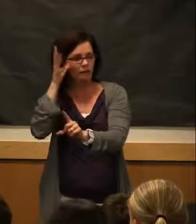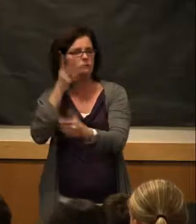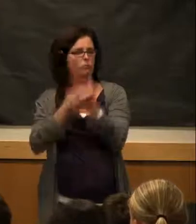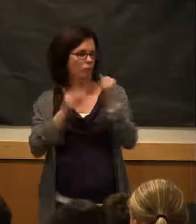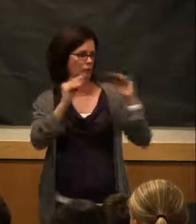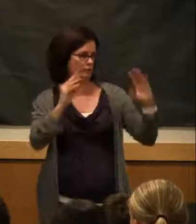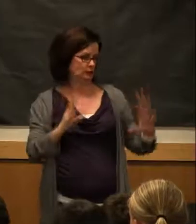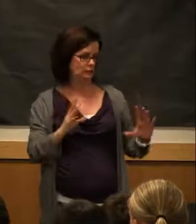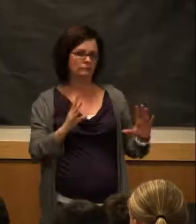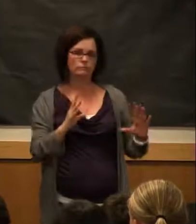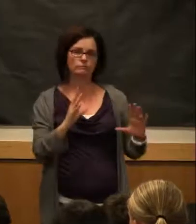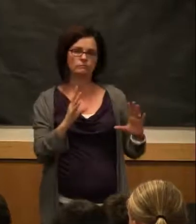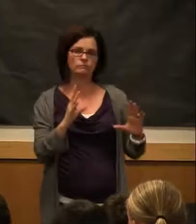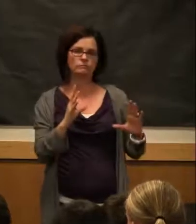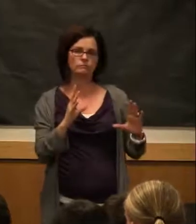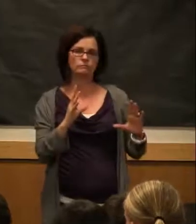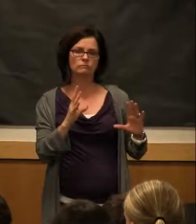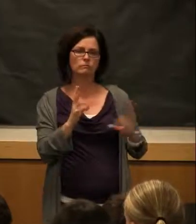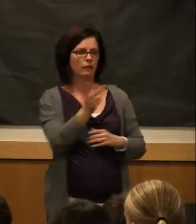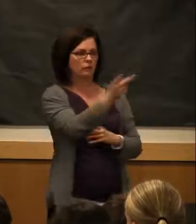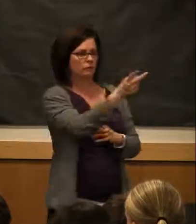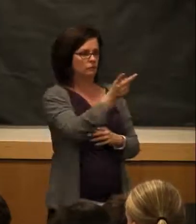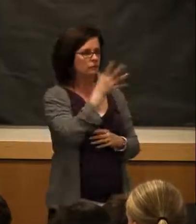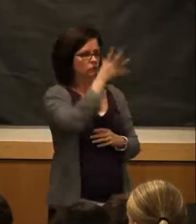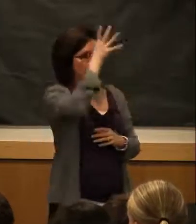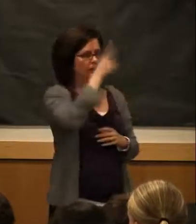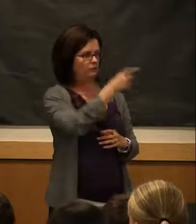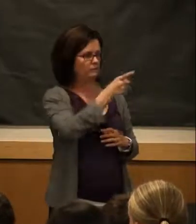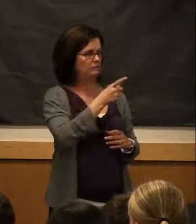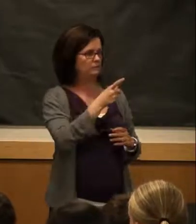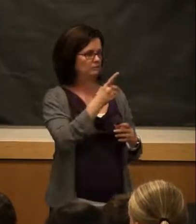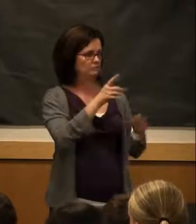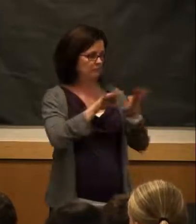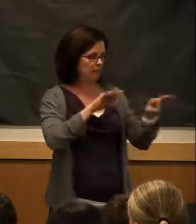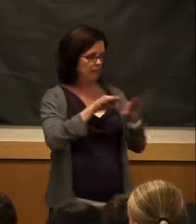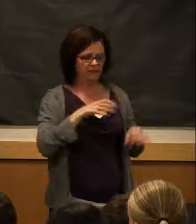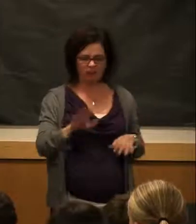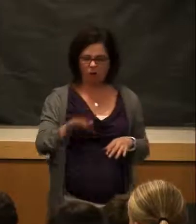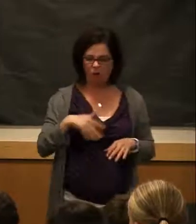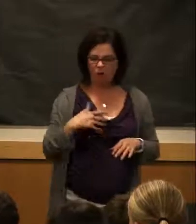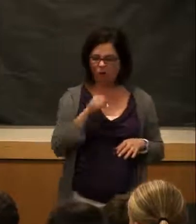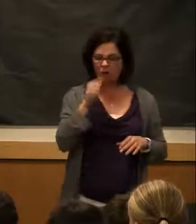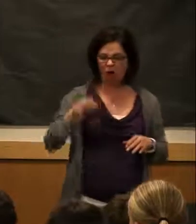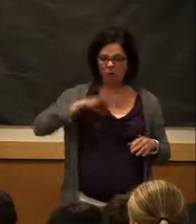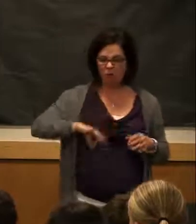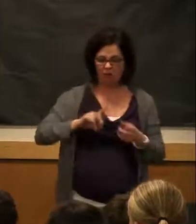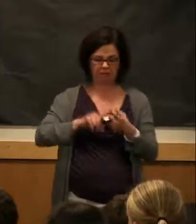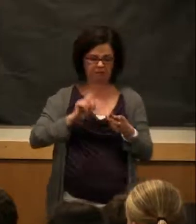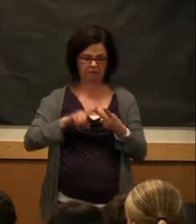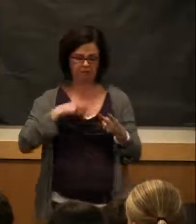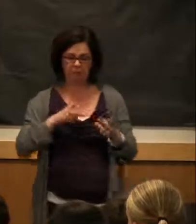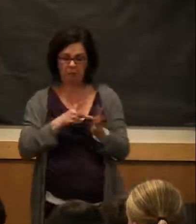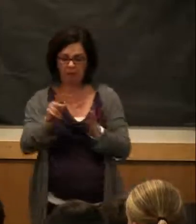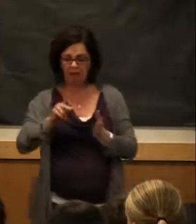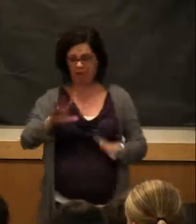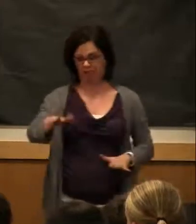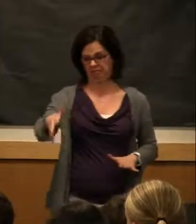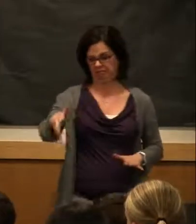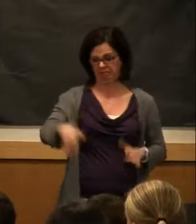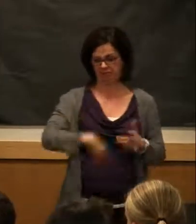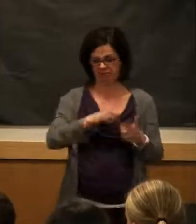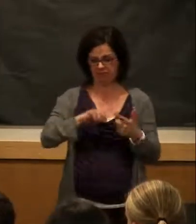teachers. And they told me how unrewarding it was, how underpaid you are, overworked. To me, it sounded